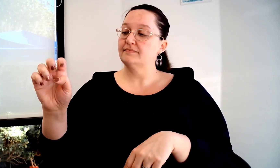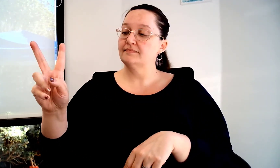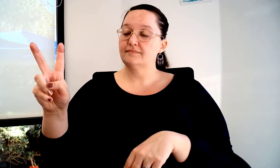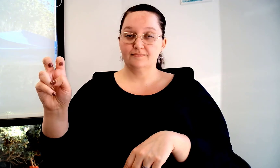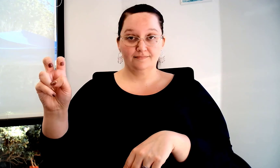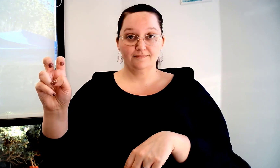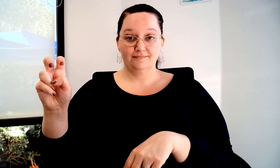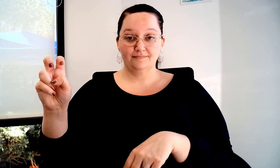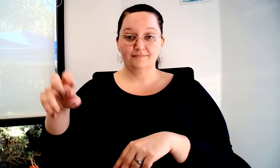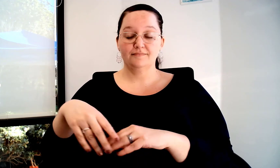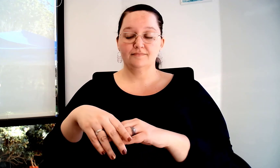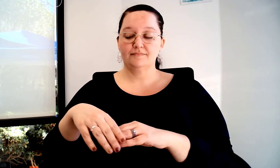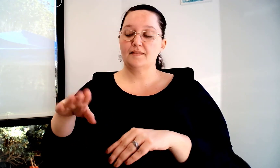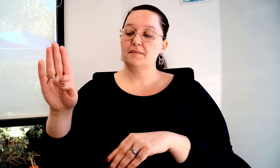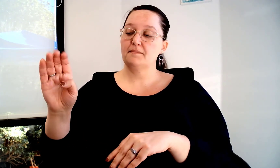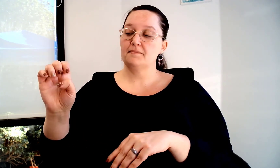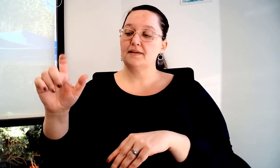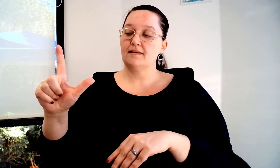Number 9, believe.